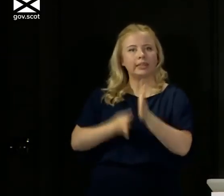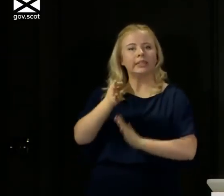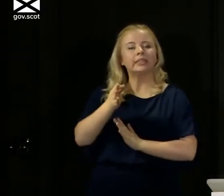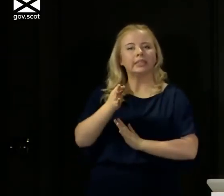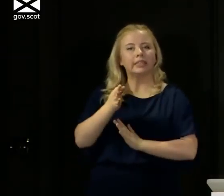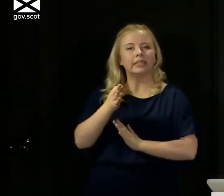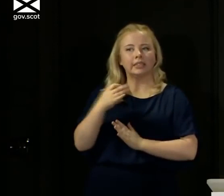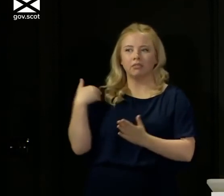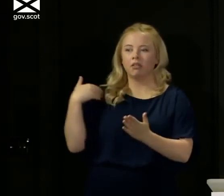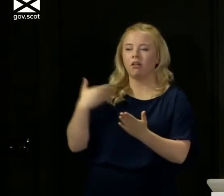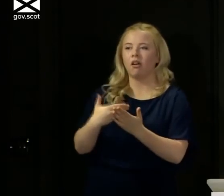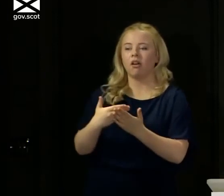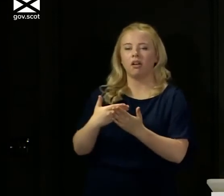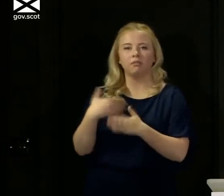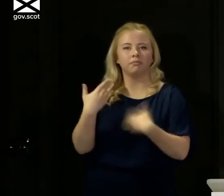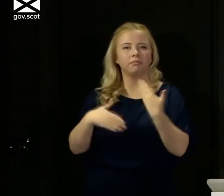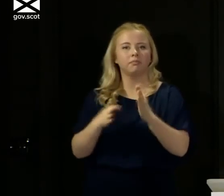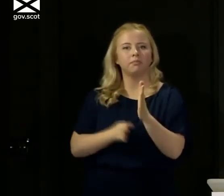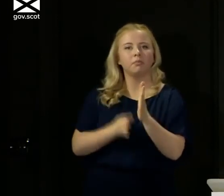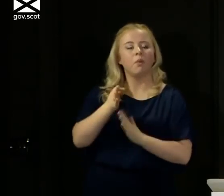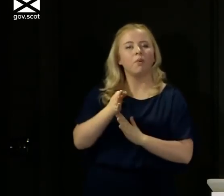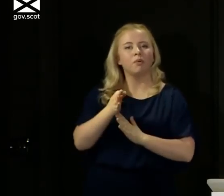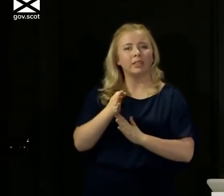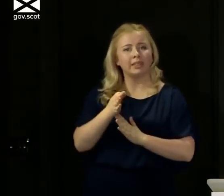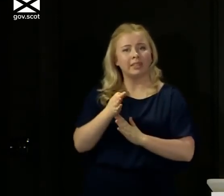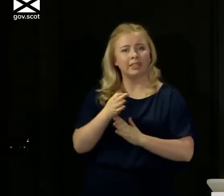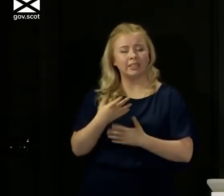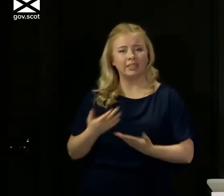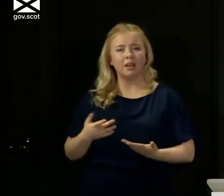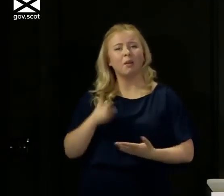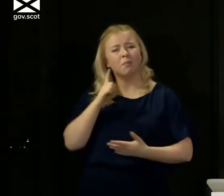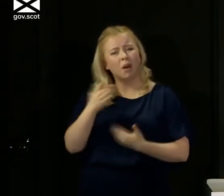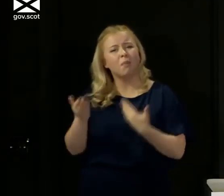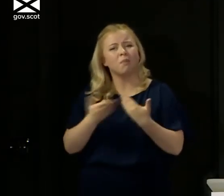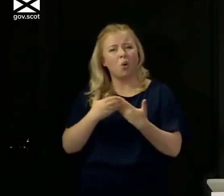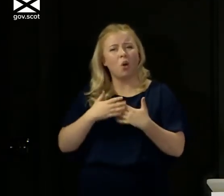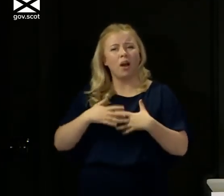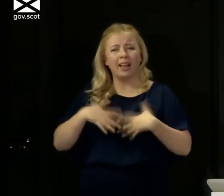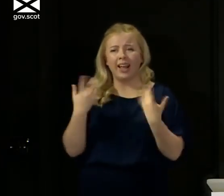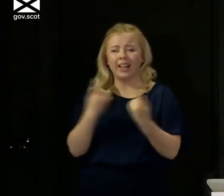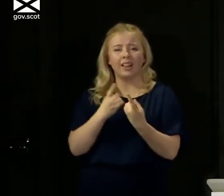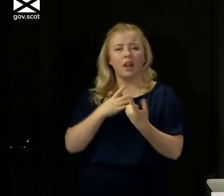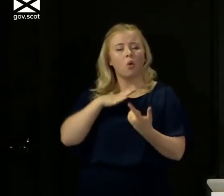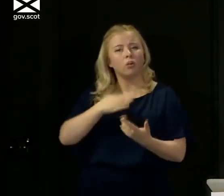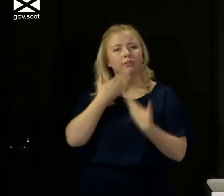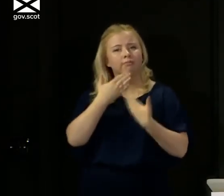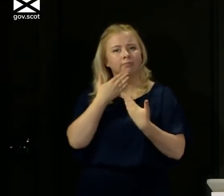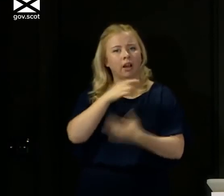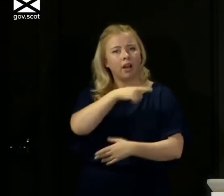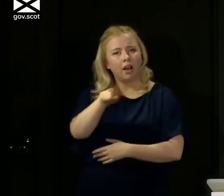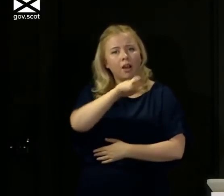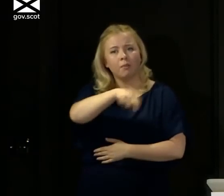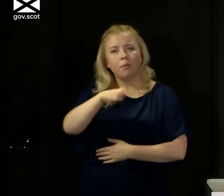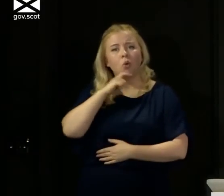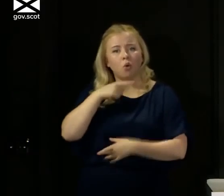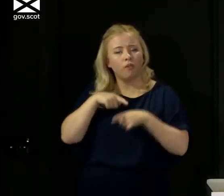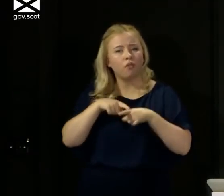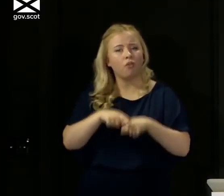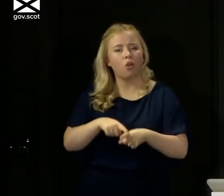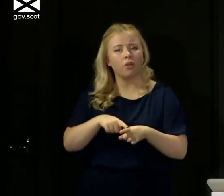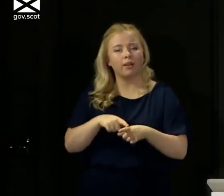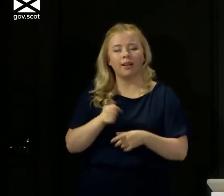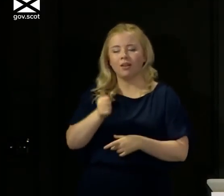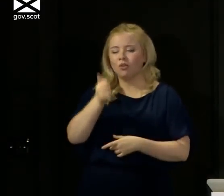made over these past few months. But more than anything, I just want to continue to thank those who are complying. I know